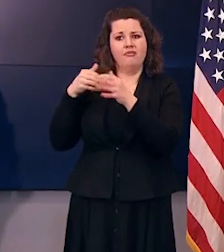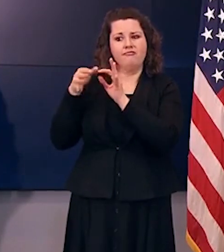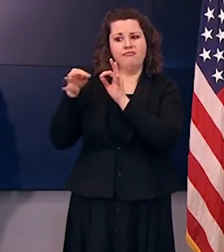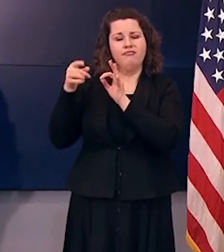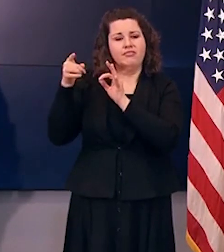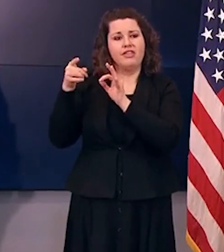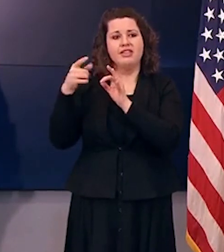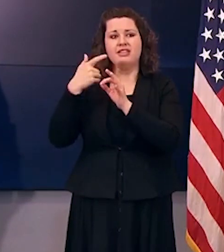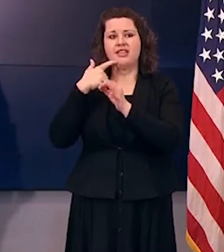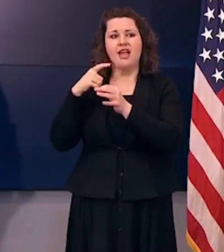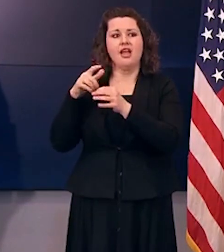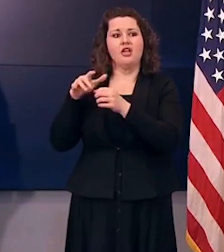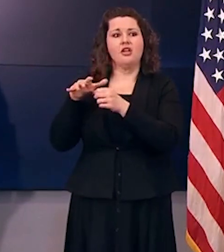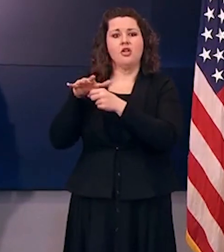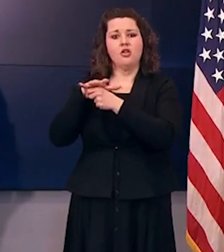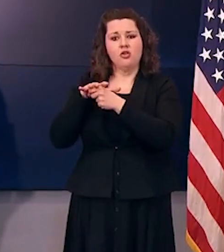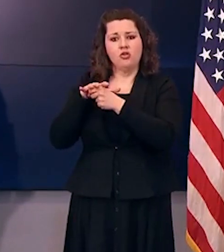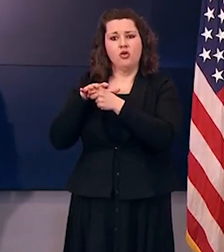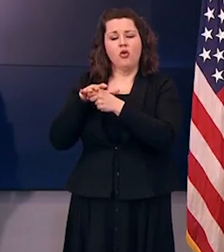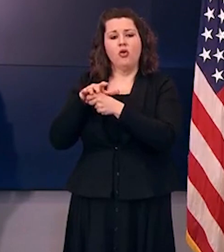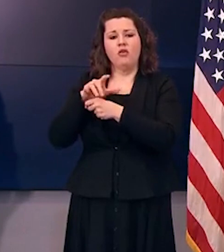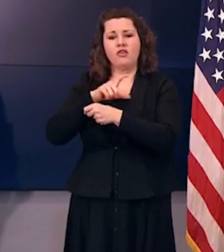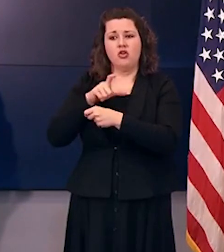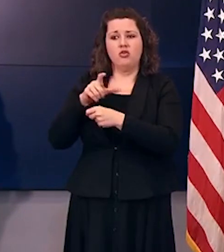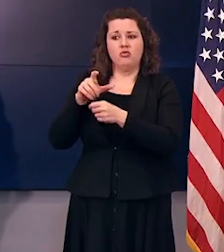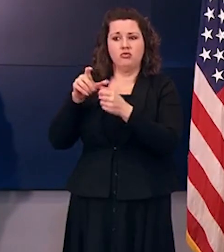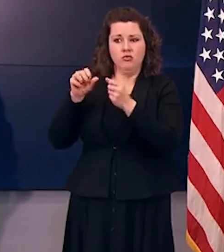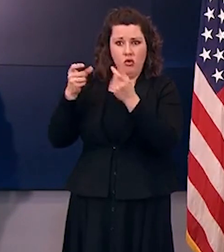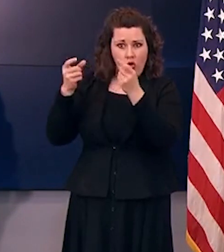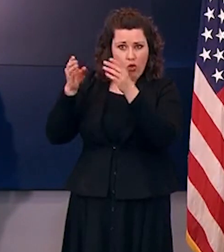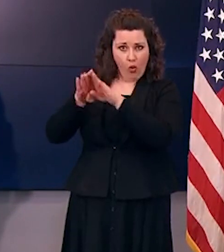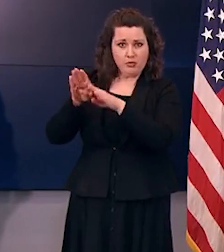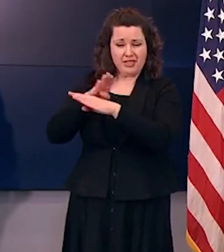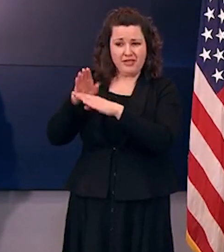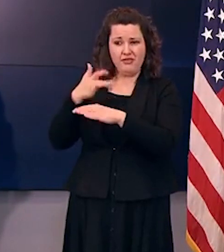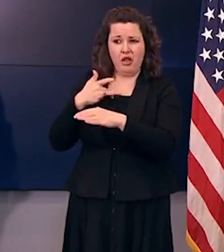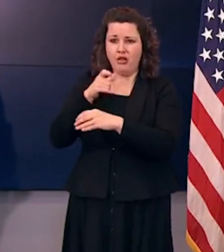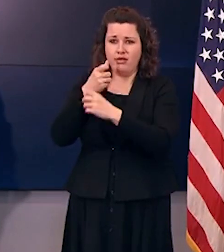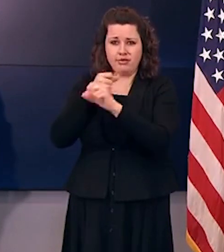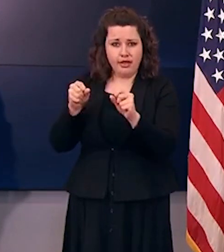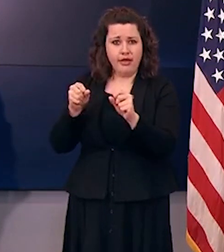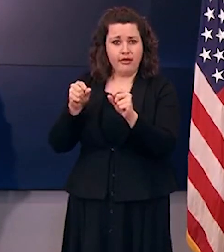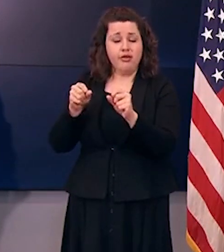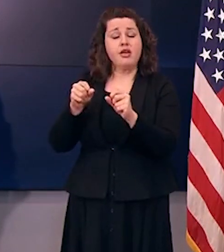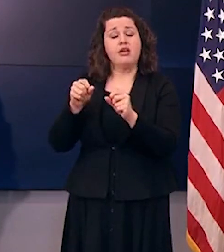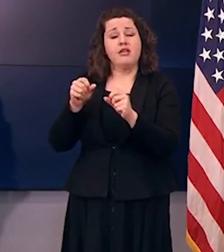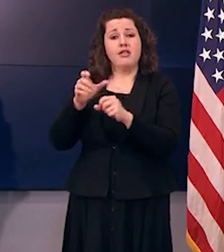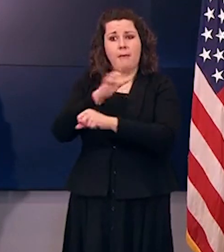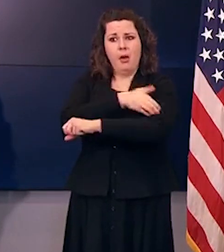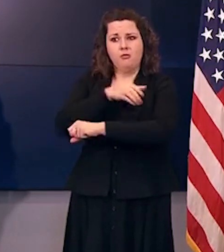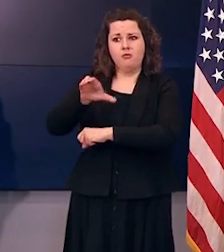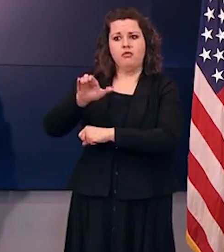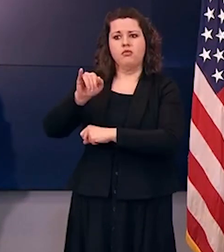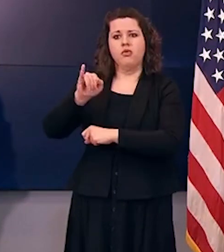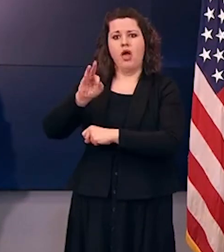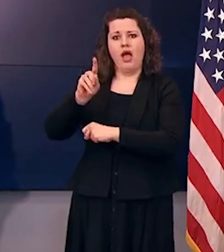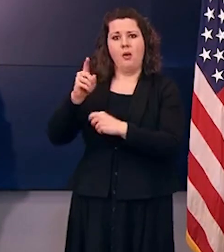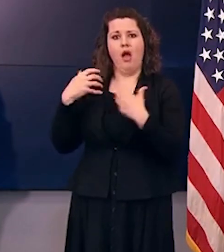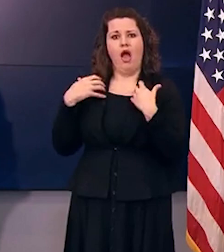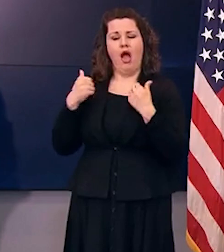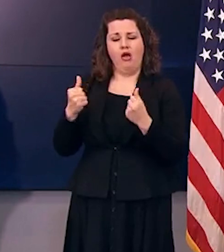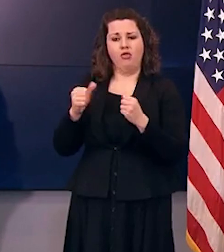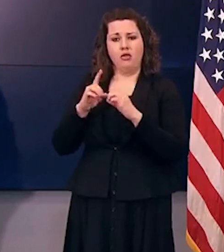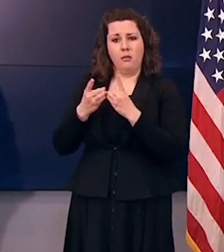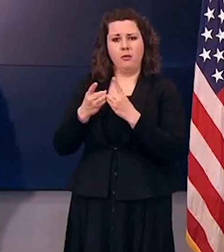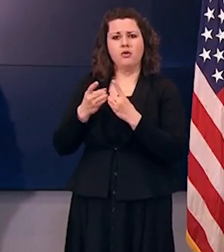from closing businesses that they believe are unsafe for workers. It gave that power to the Iowa Department of Public Health. Why